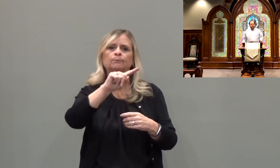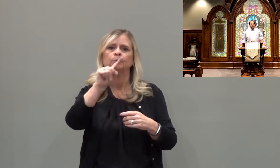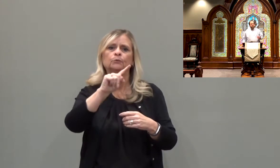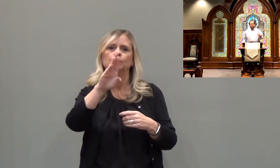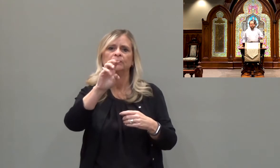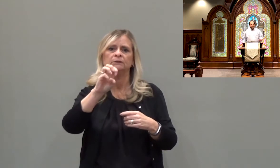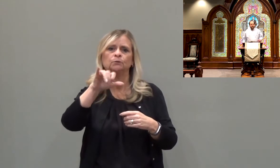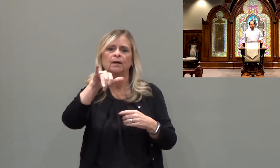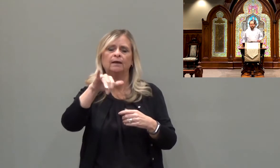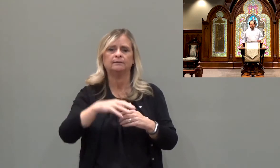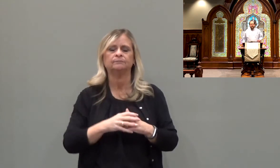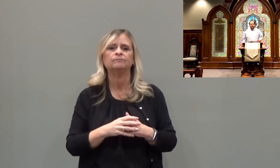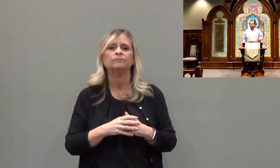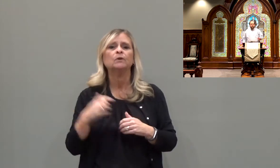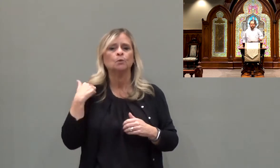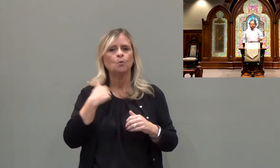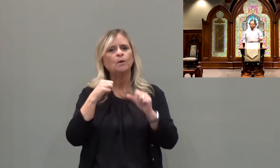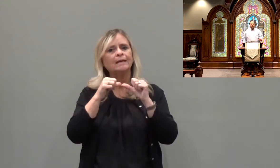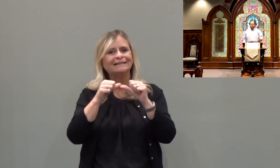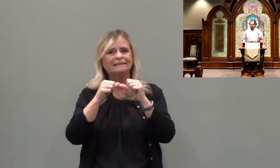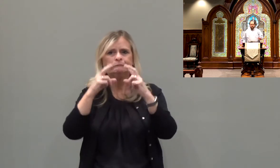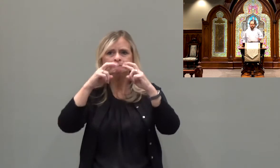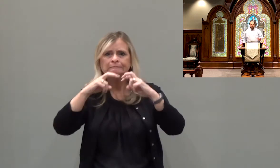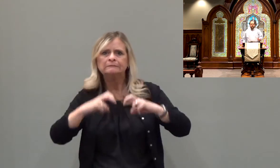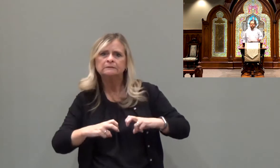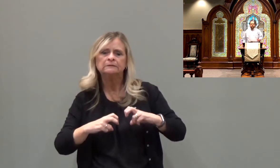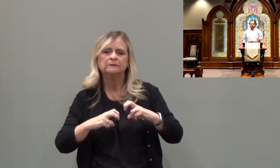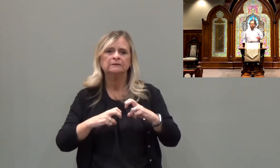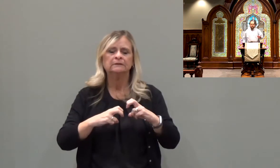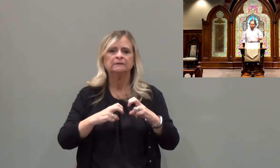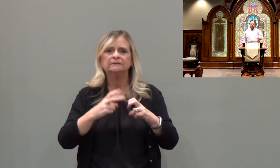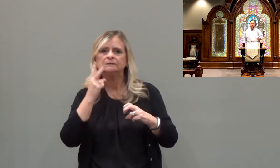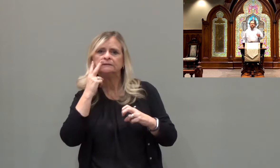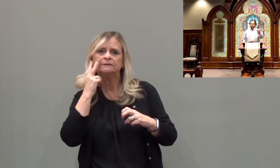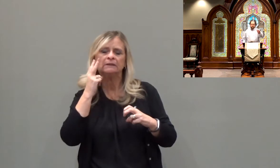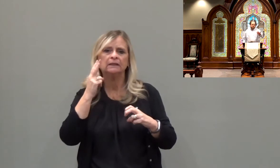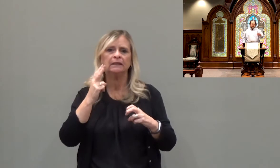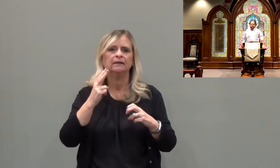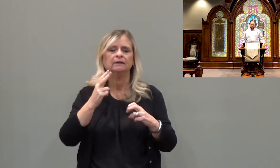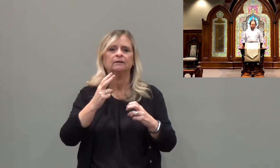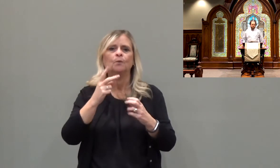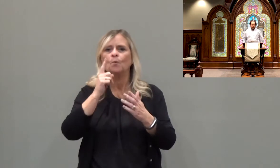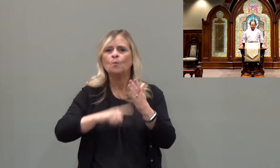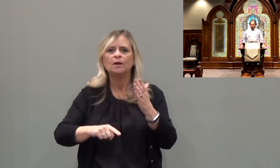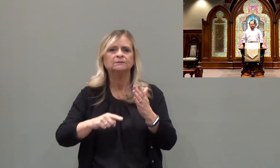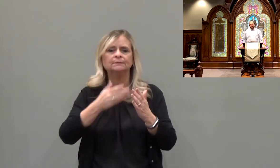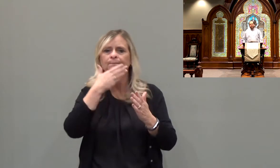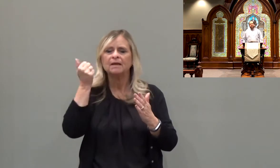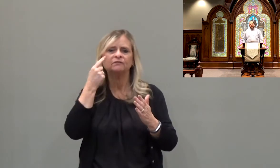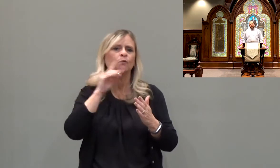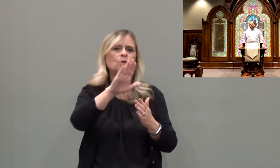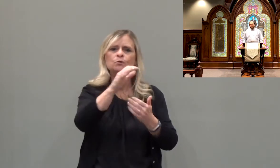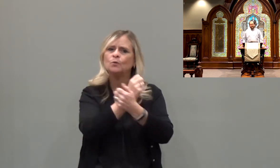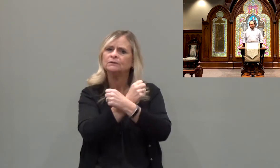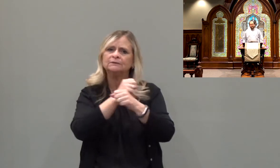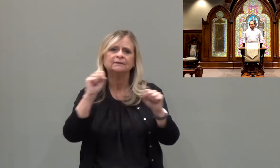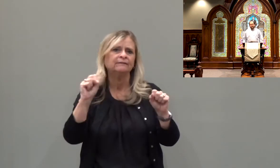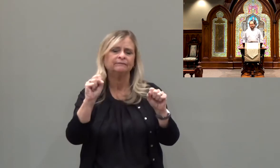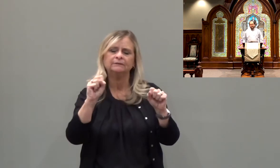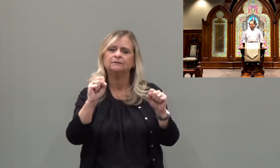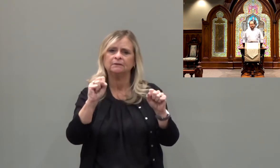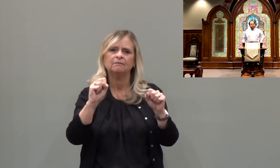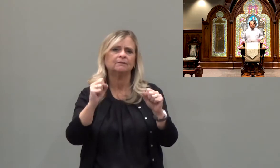are continuing to evaluate every week with the interest of our community and your safety paramount in our